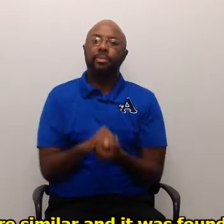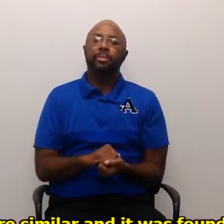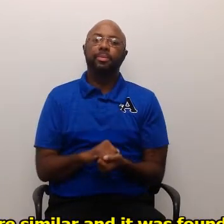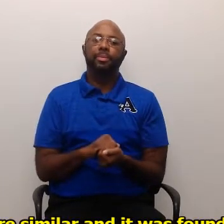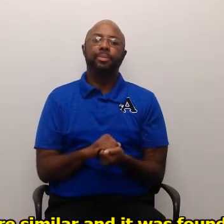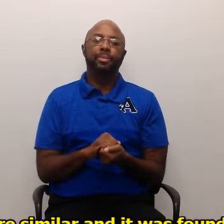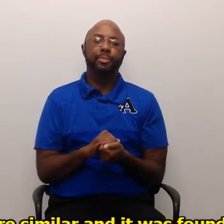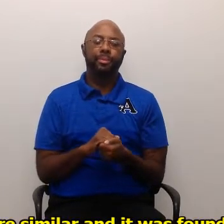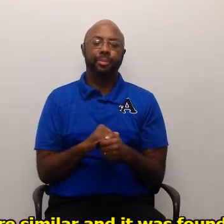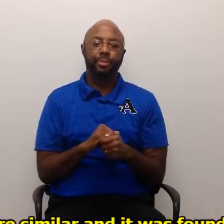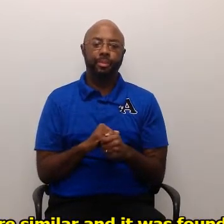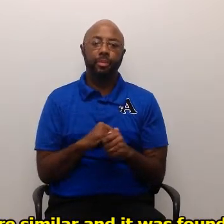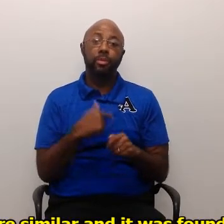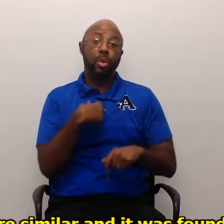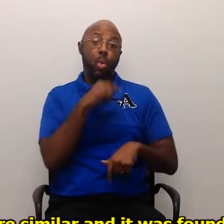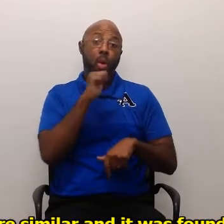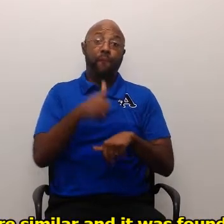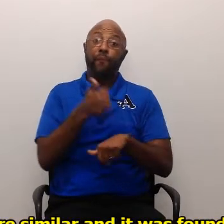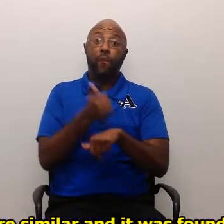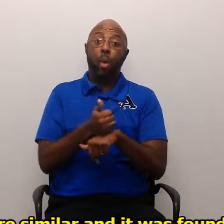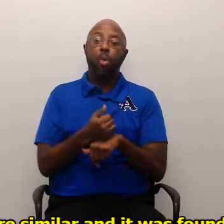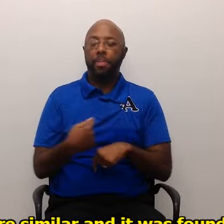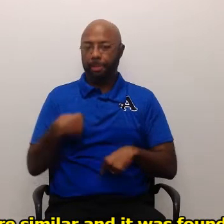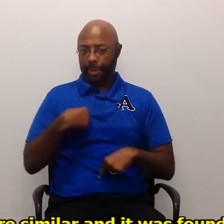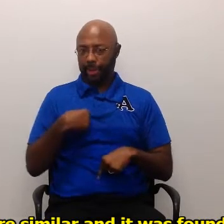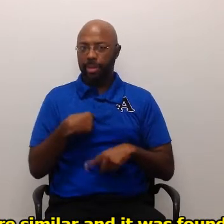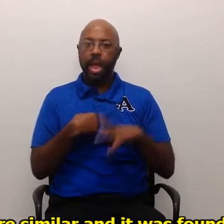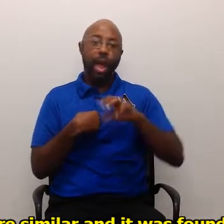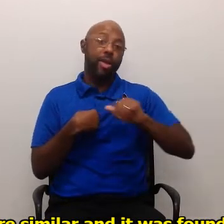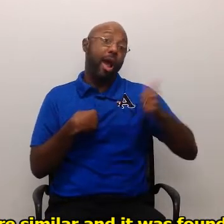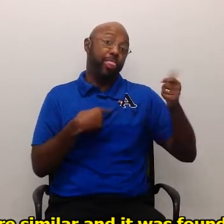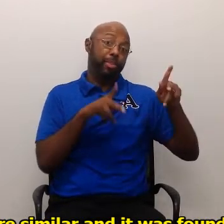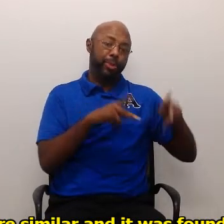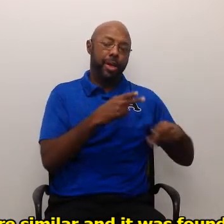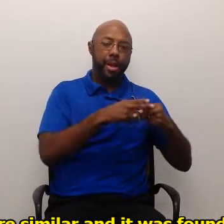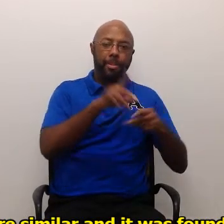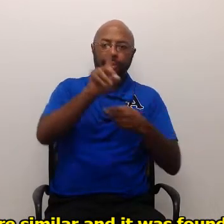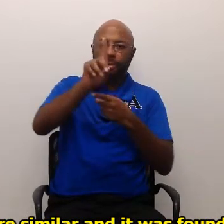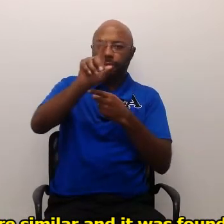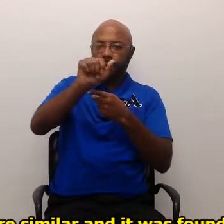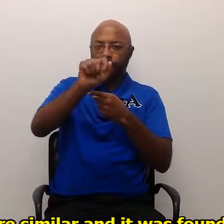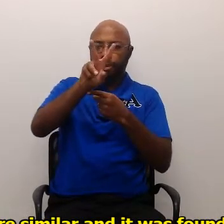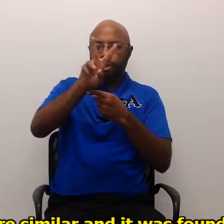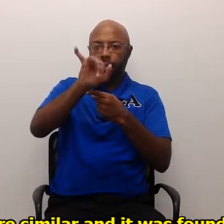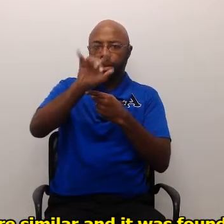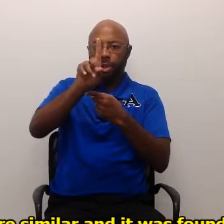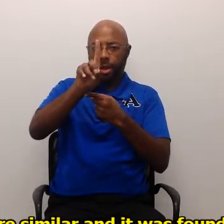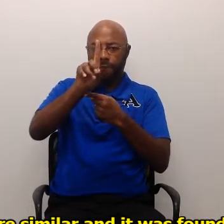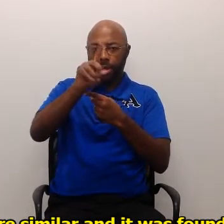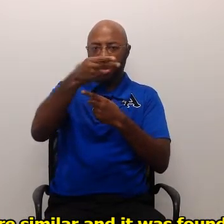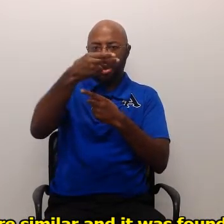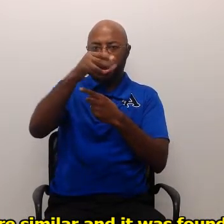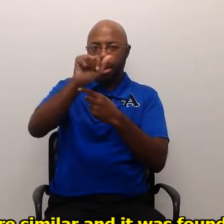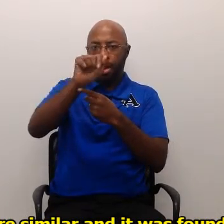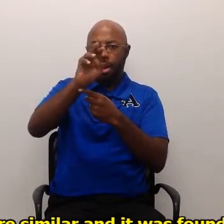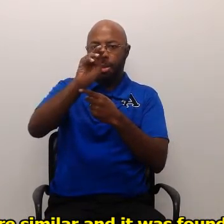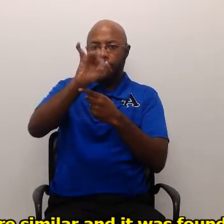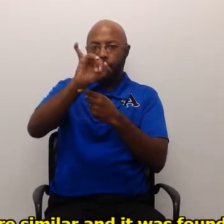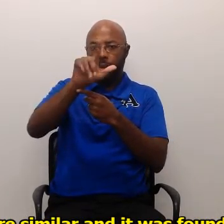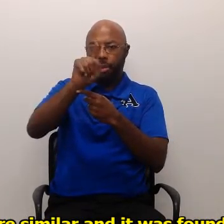Both programs are similar, and it was founded by me and another individual named